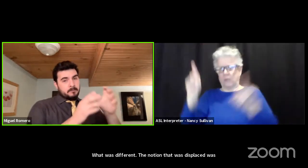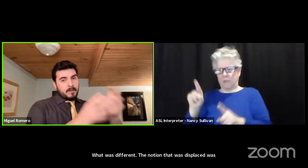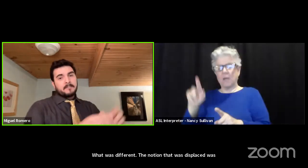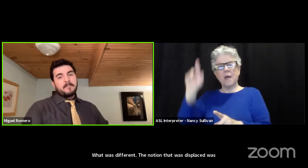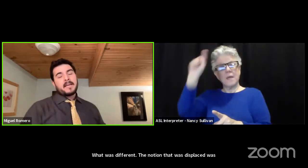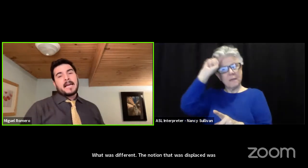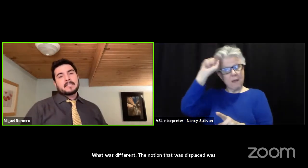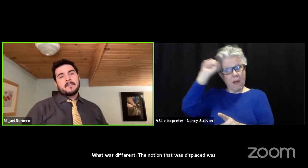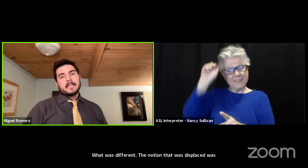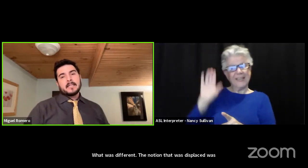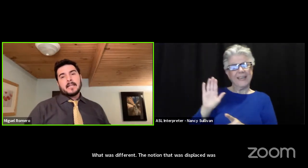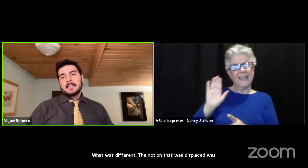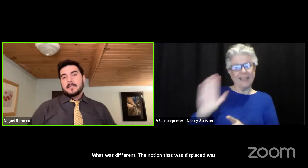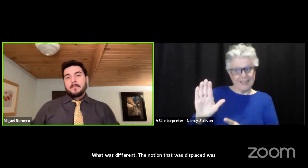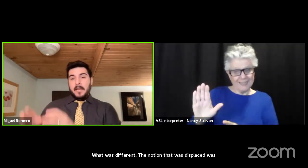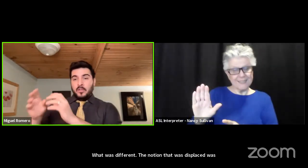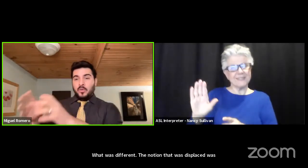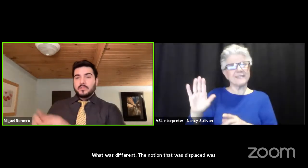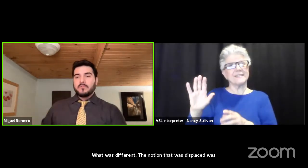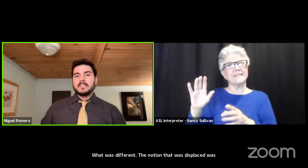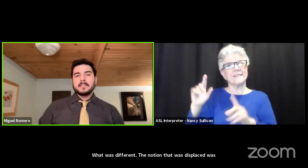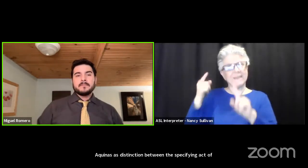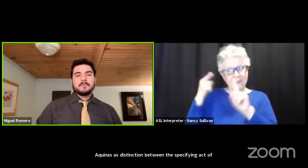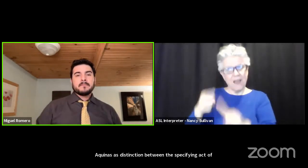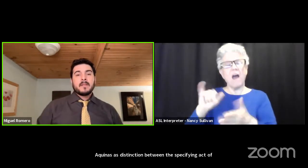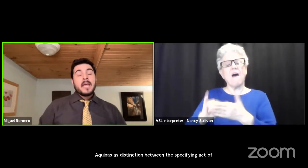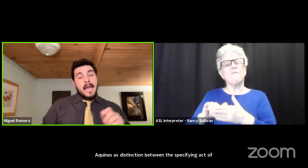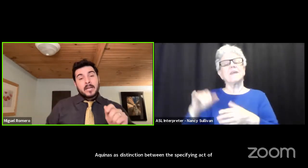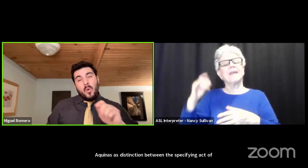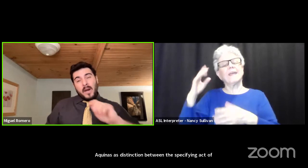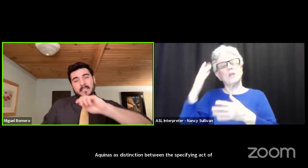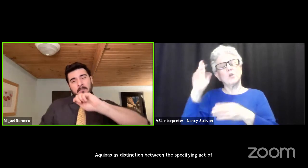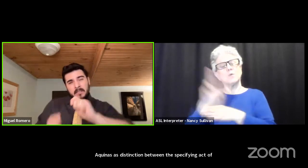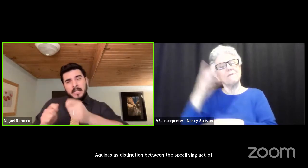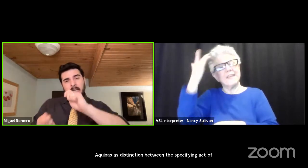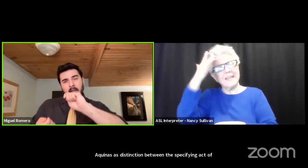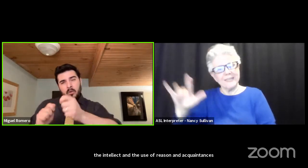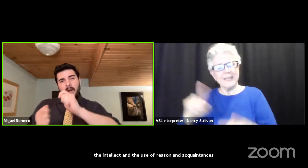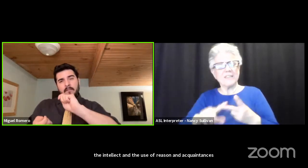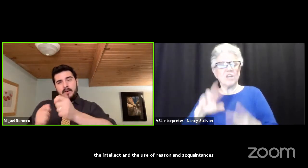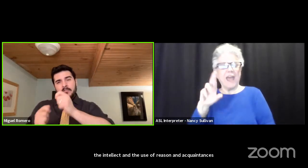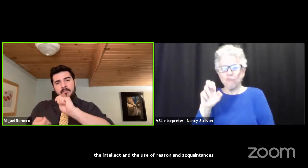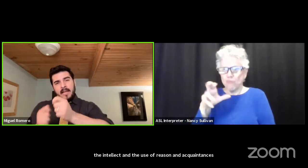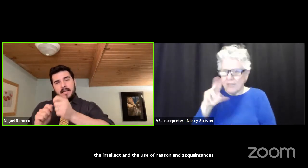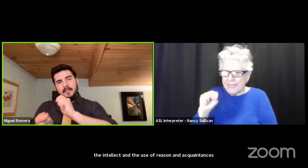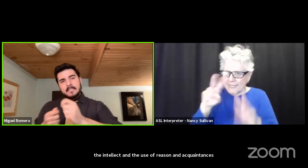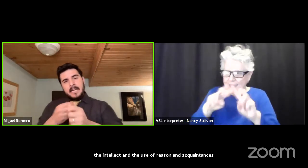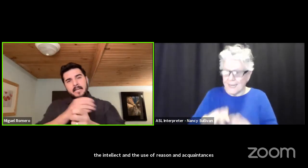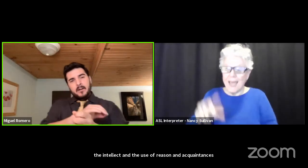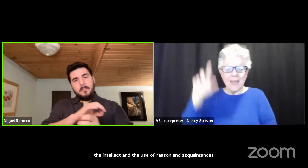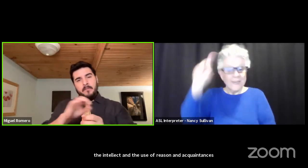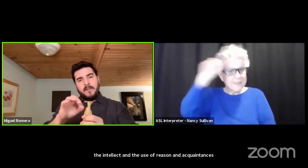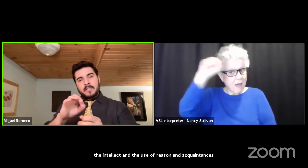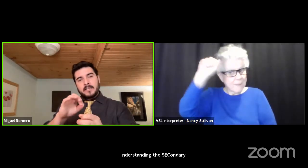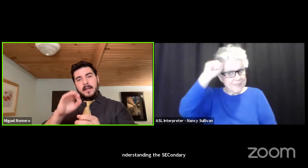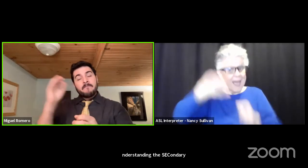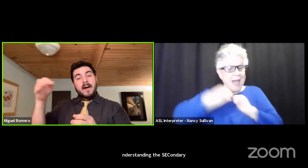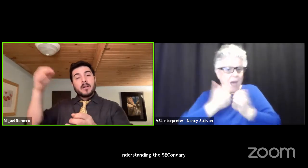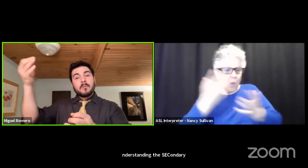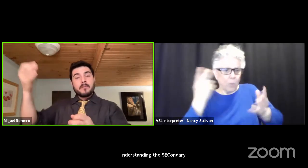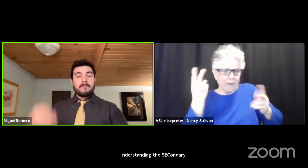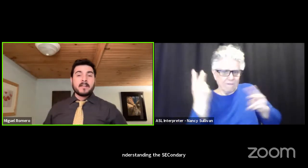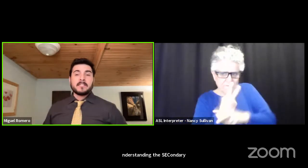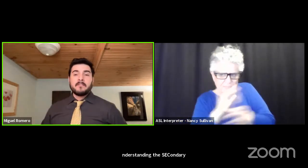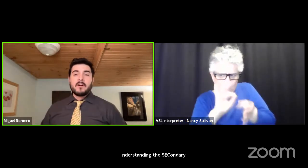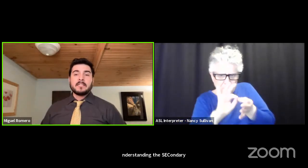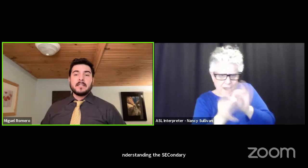between the specifying act of the intellect and the use of reason, and Aquinas' particular way of understanding the secondary perfection and